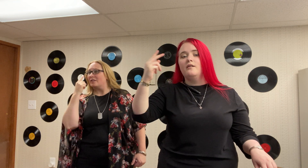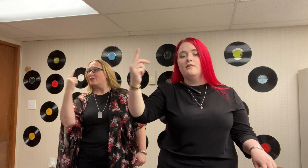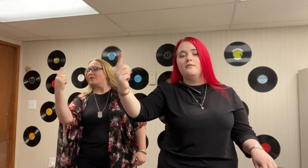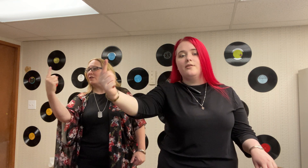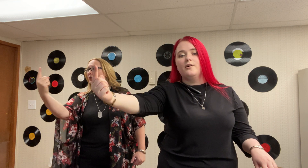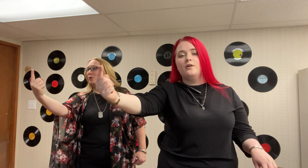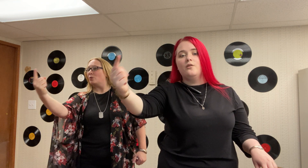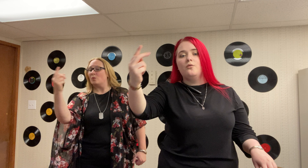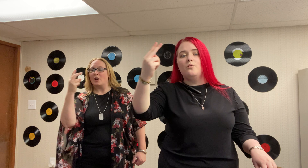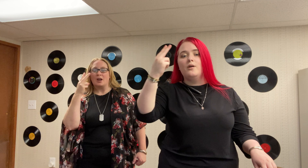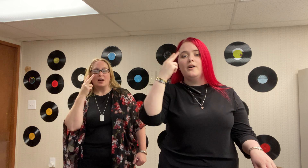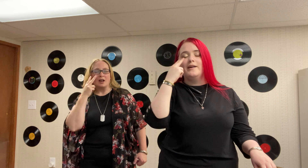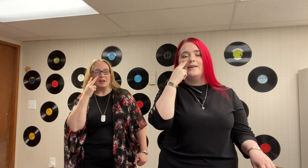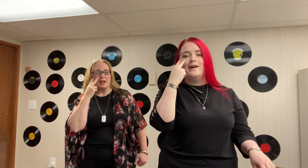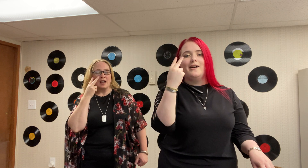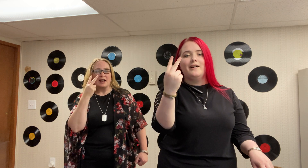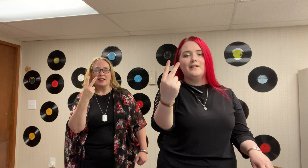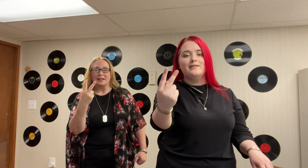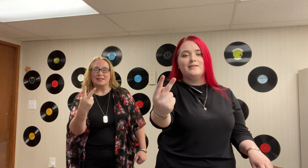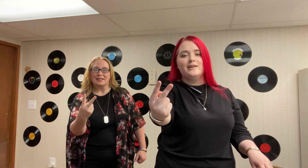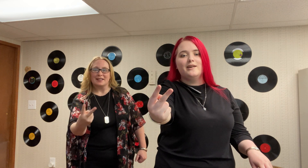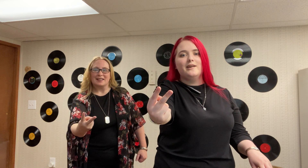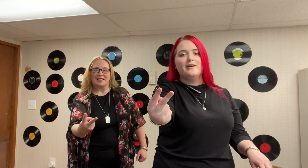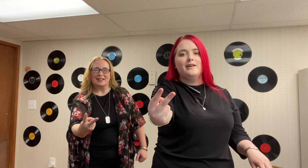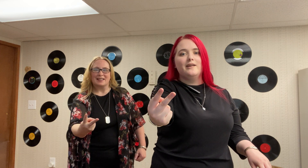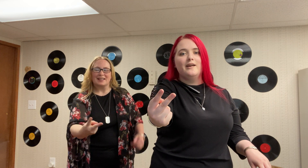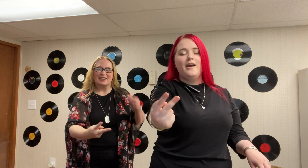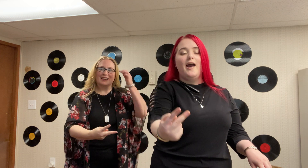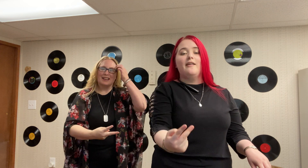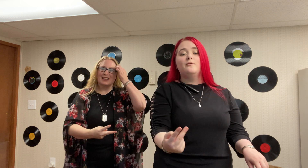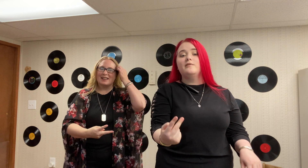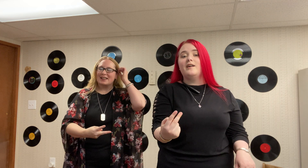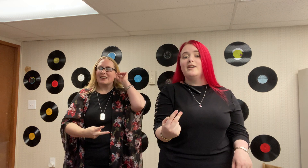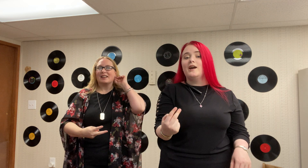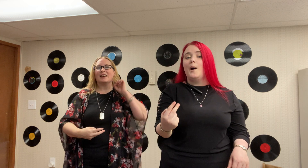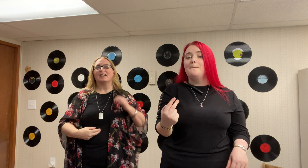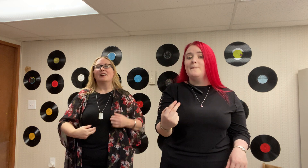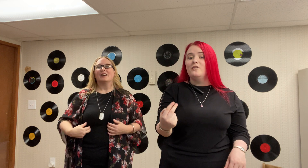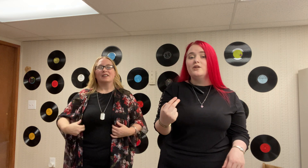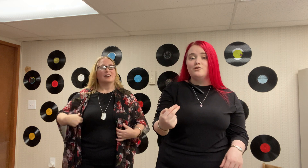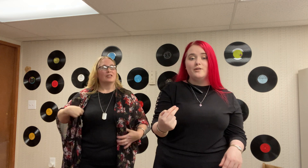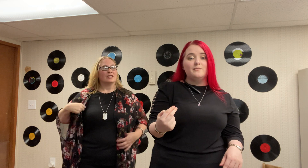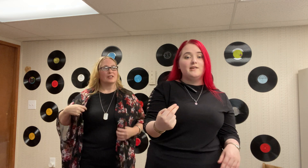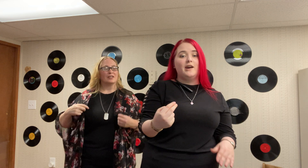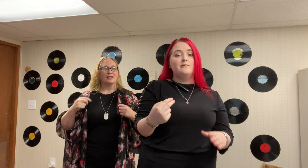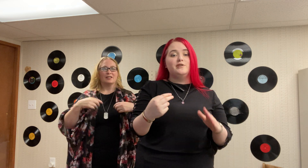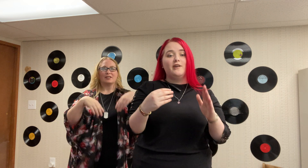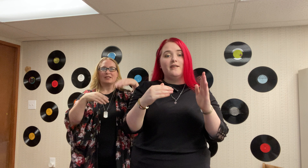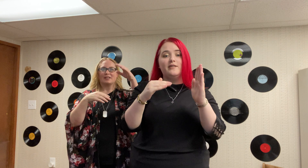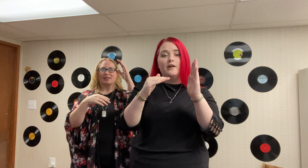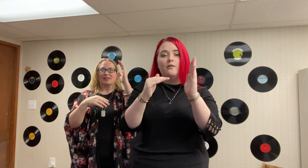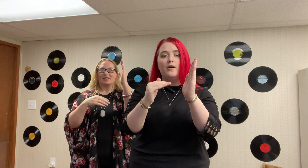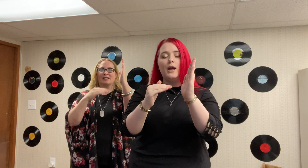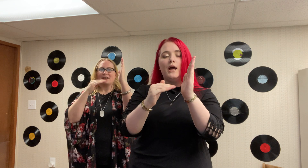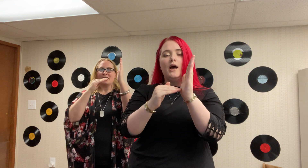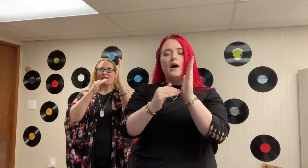of the one I see. And then we're signing a million dreams again, which you guys know.